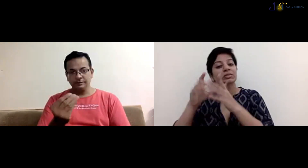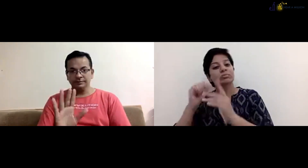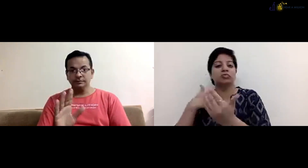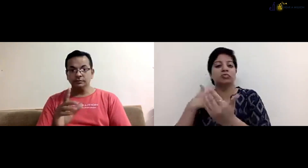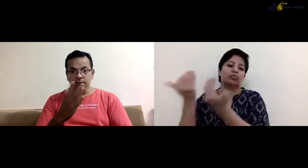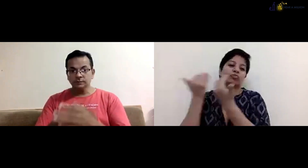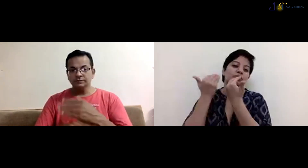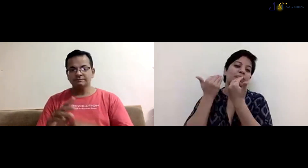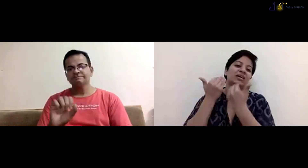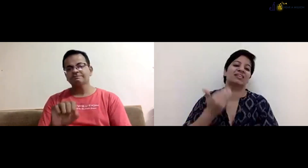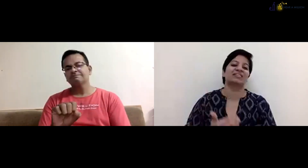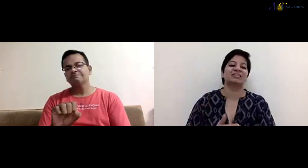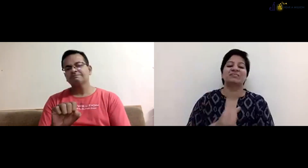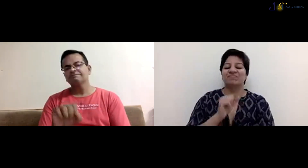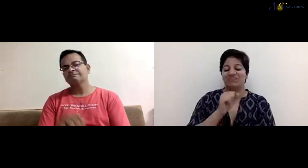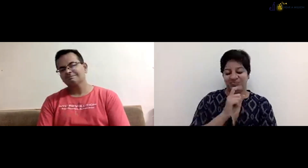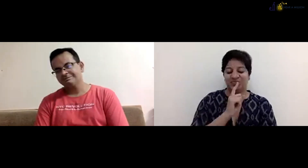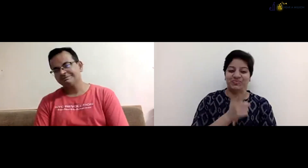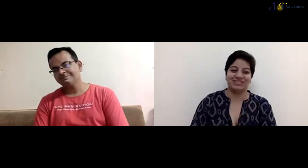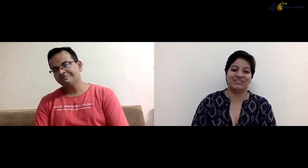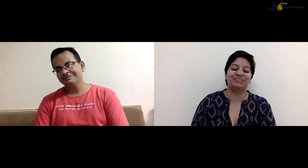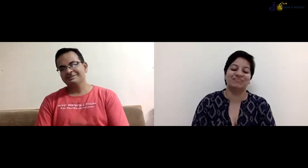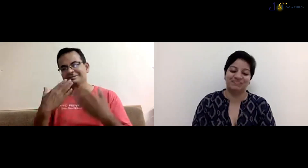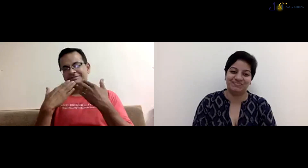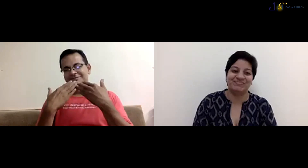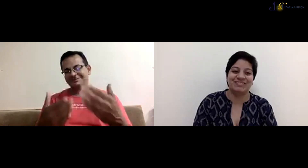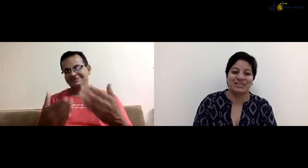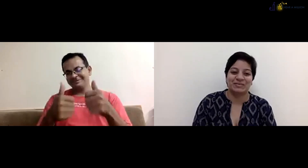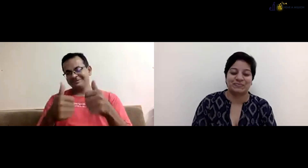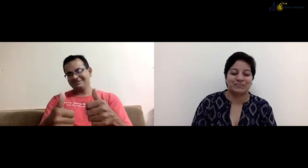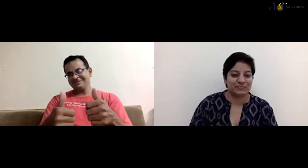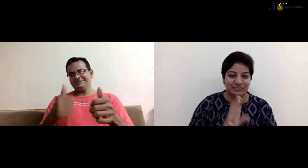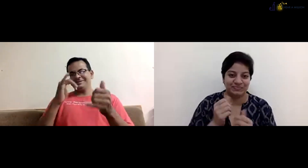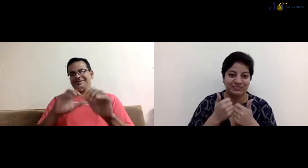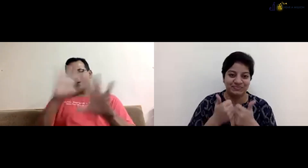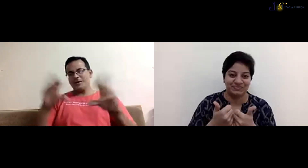with another person. But yeah, we can get the support from the deaf people, but not from